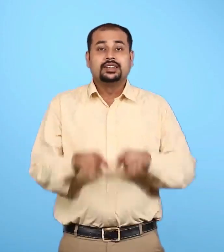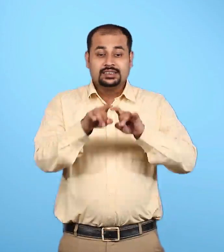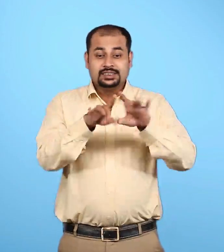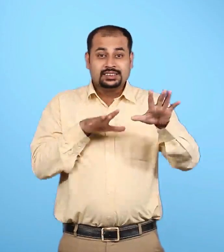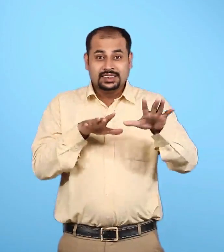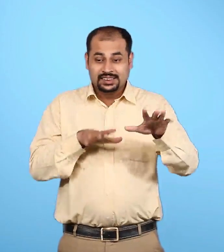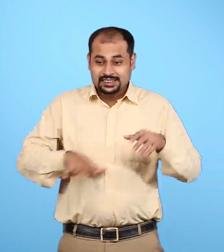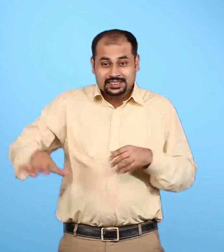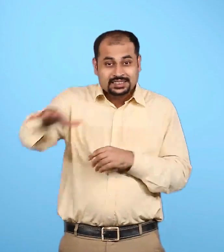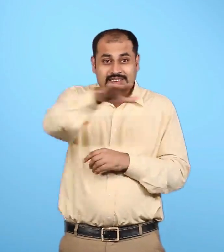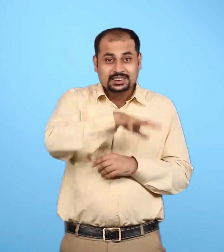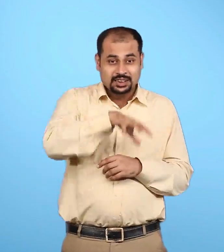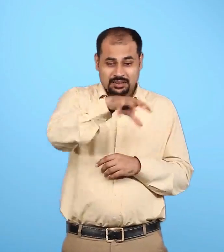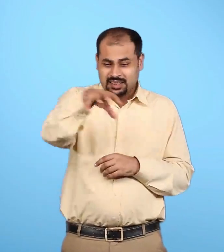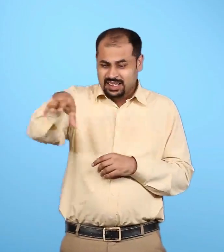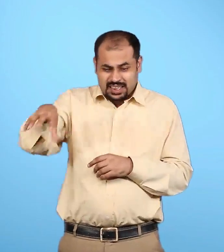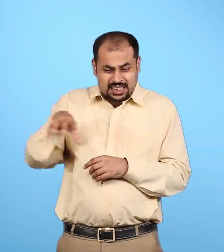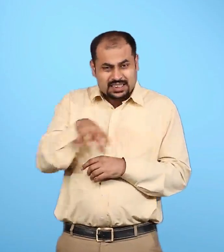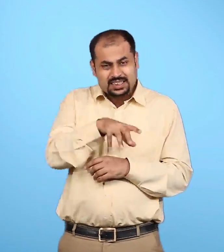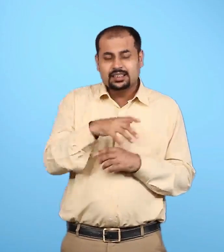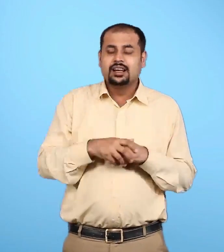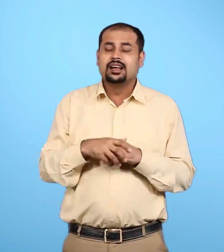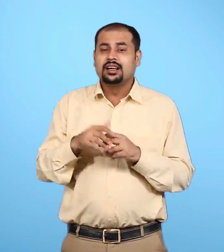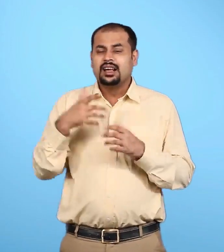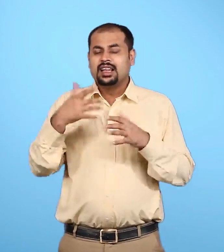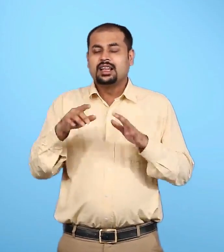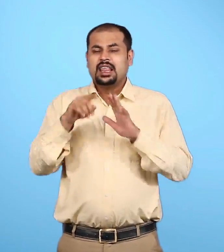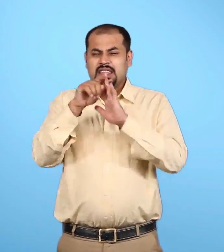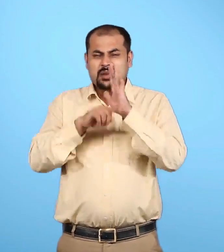They can try to relate the temperature variations in a city